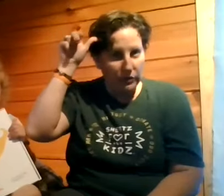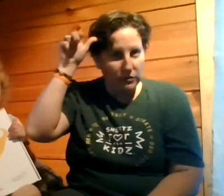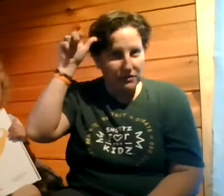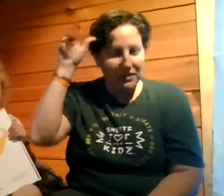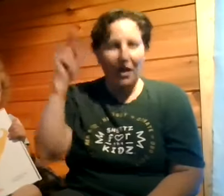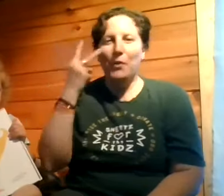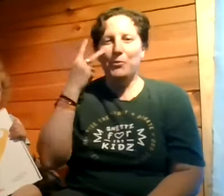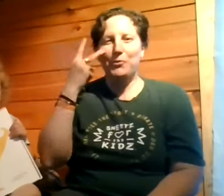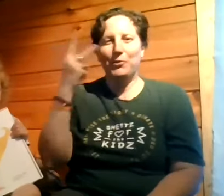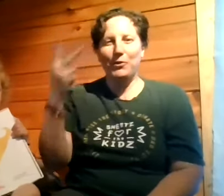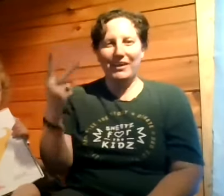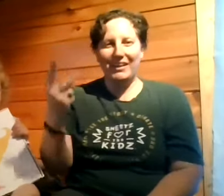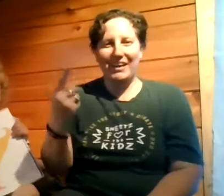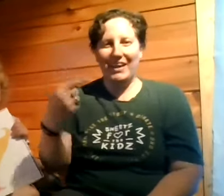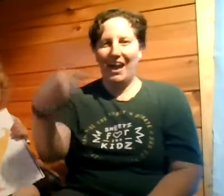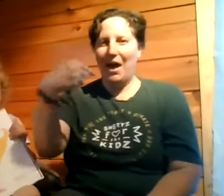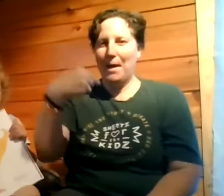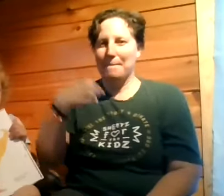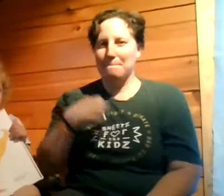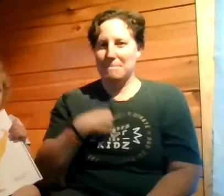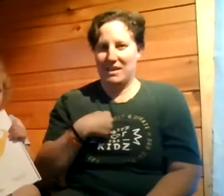blue horse looking at me.